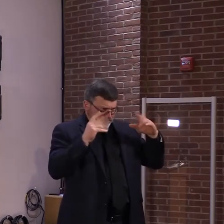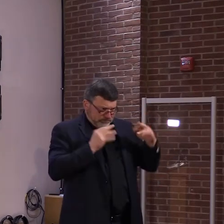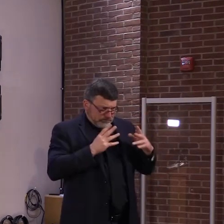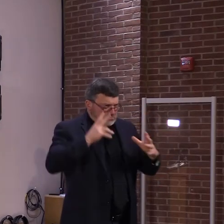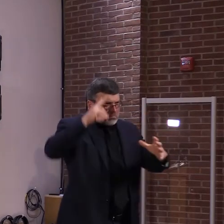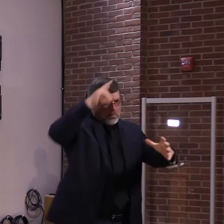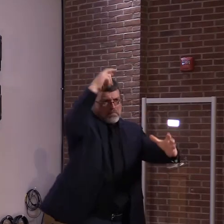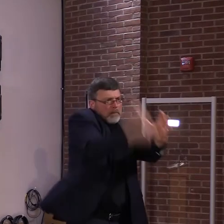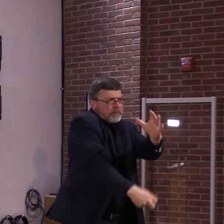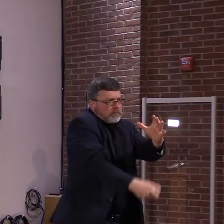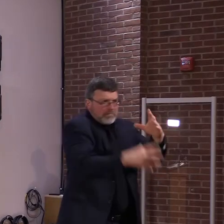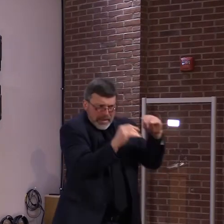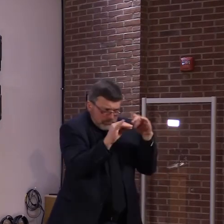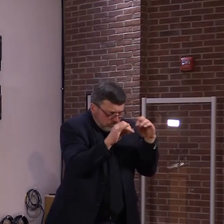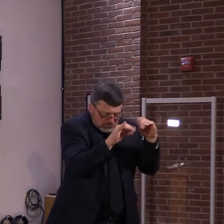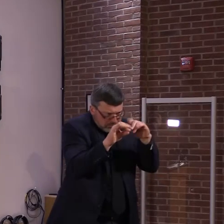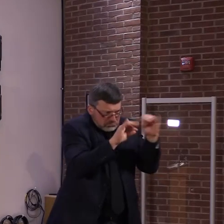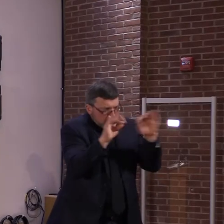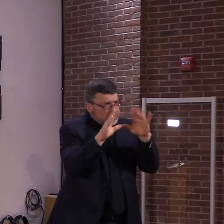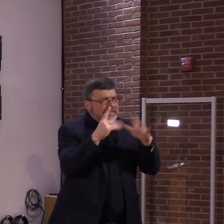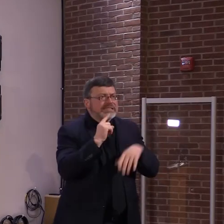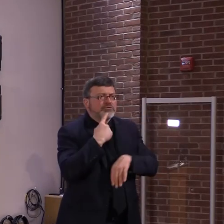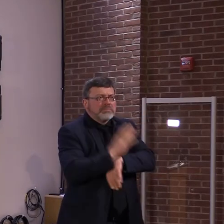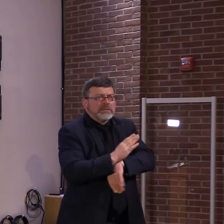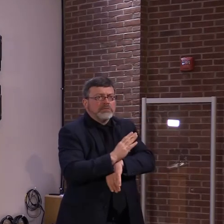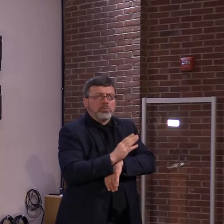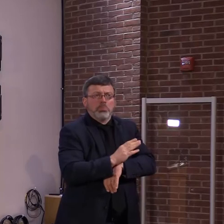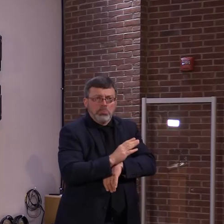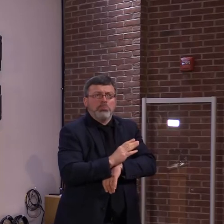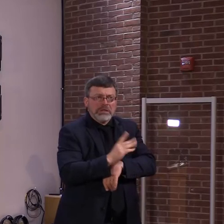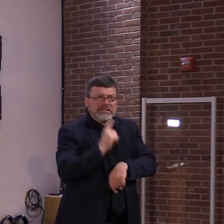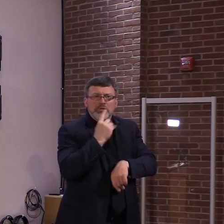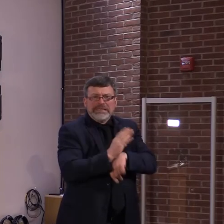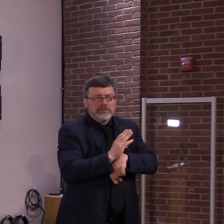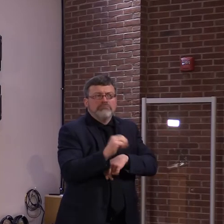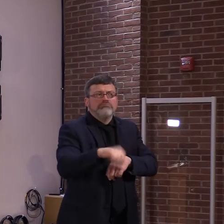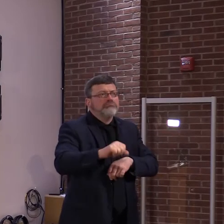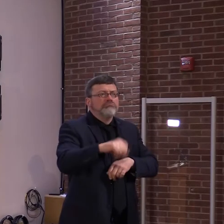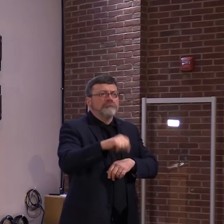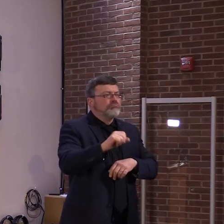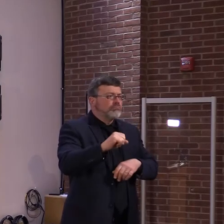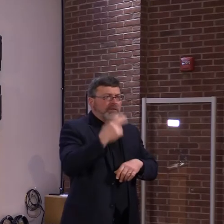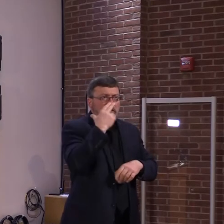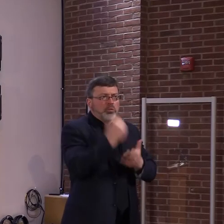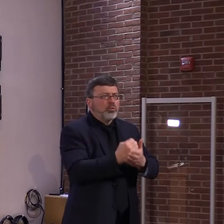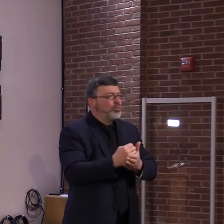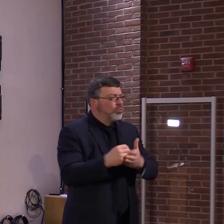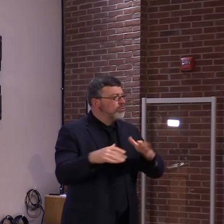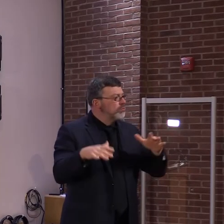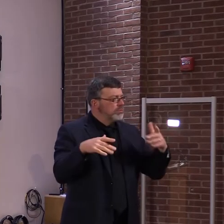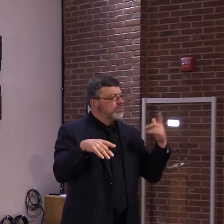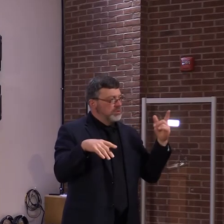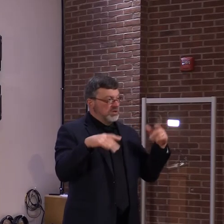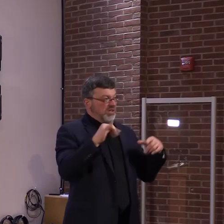district forward in this decision making. So we certainly continue to work closely with them through these difficult